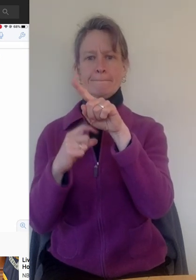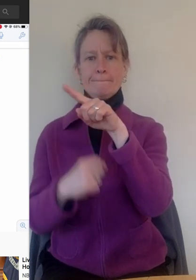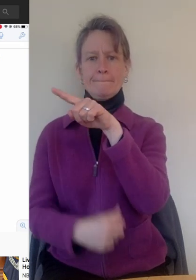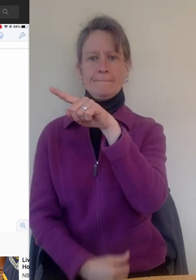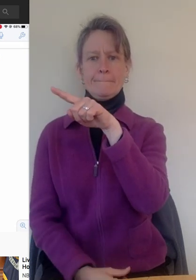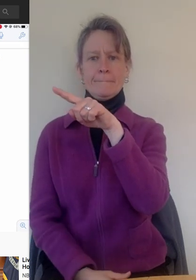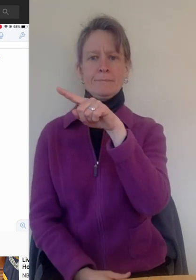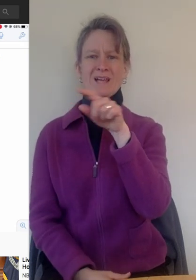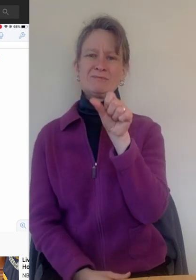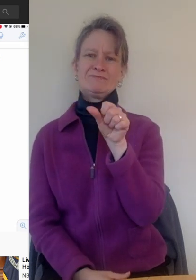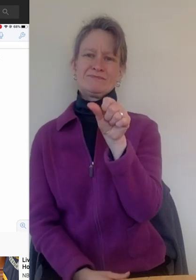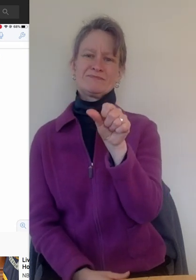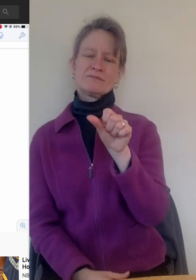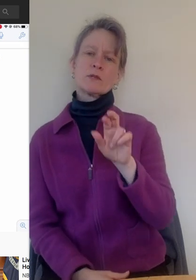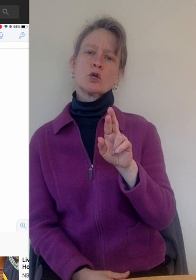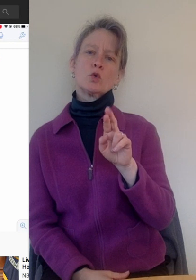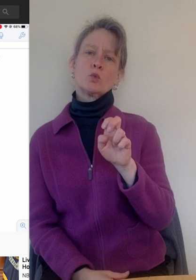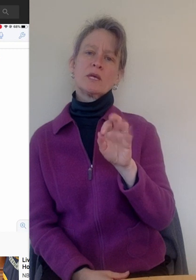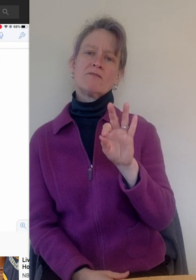hit the refresh button.